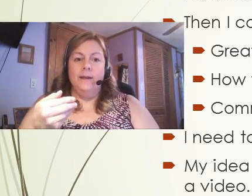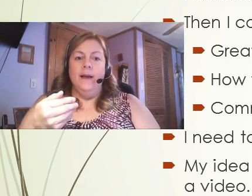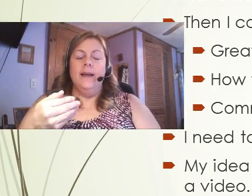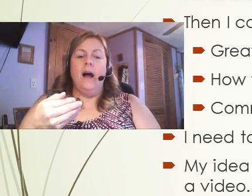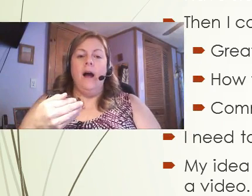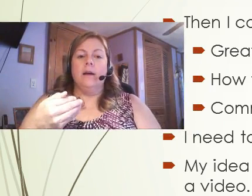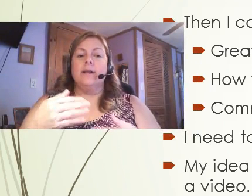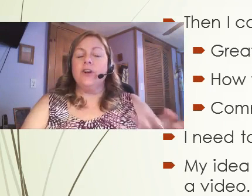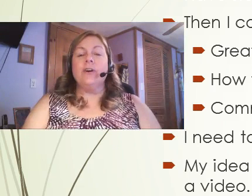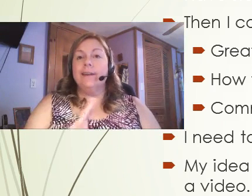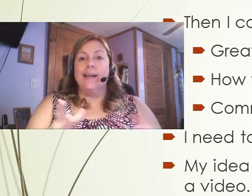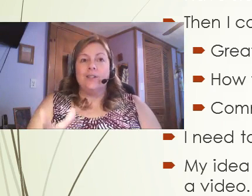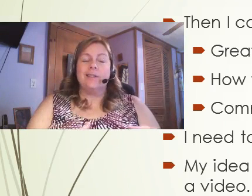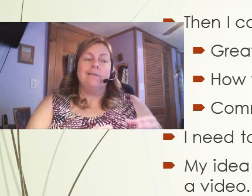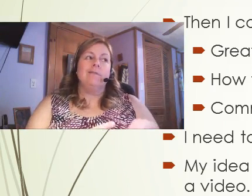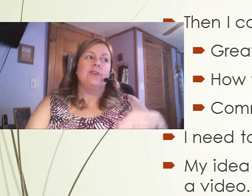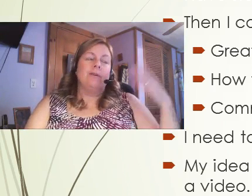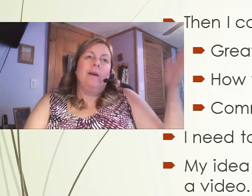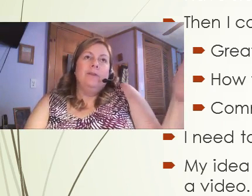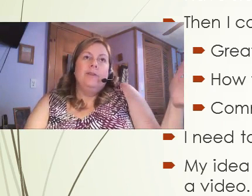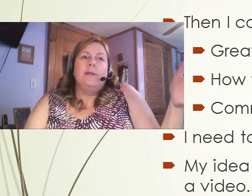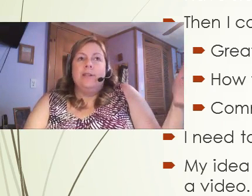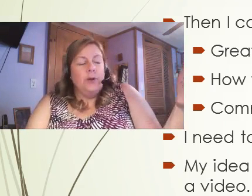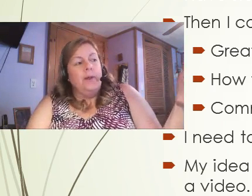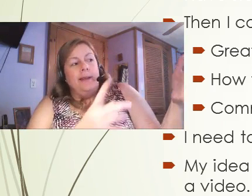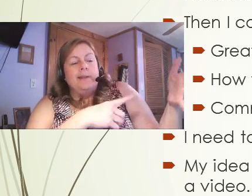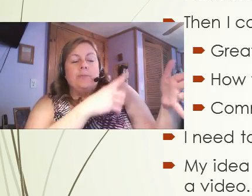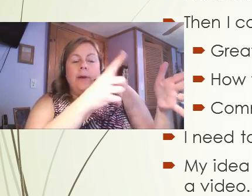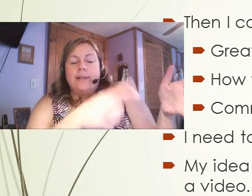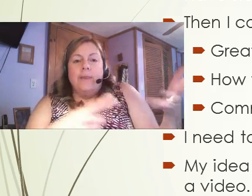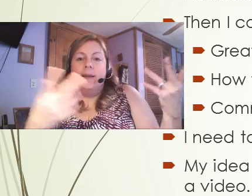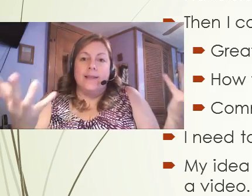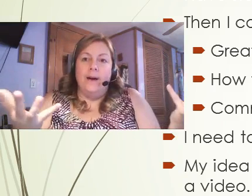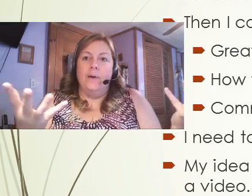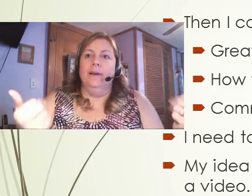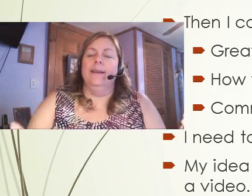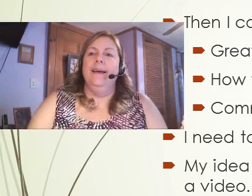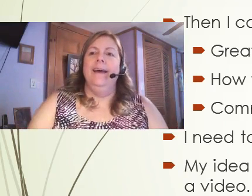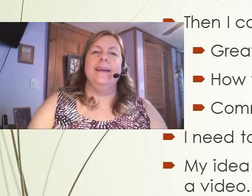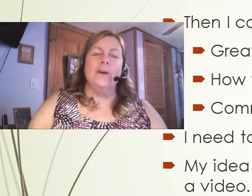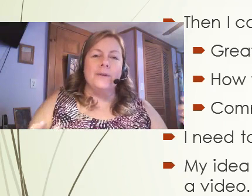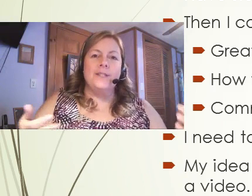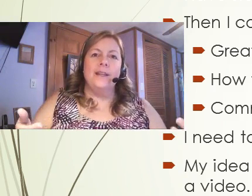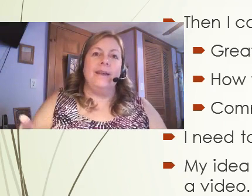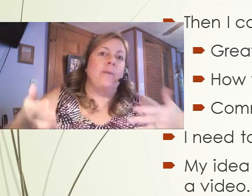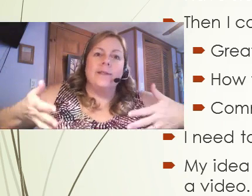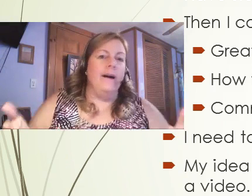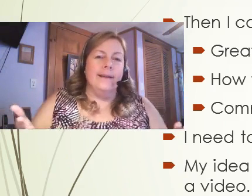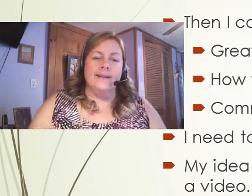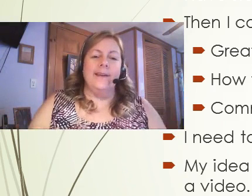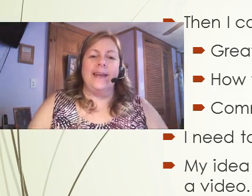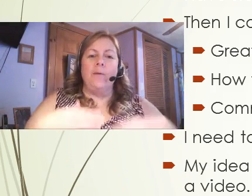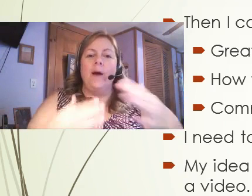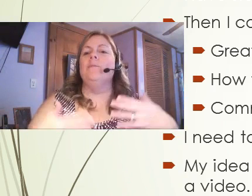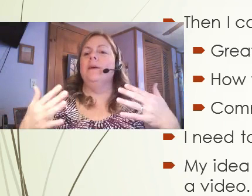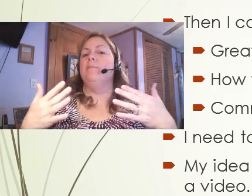me, because currently I just turn around and use it and show them and then just point some things out. And, it's then we're done. And